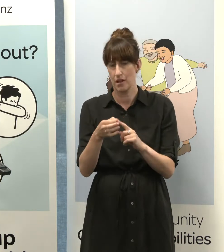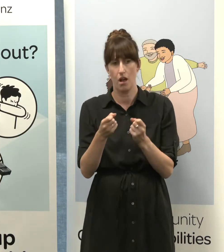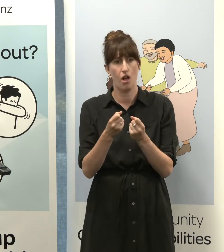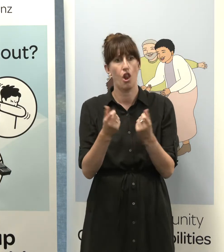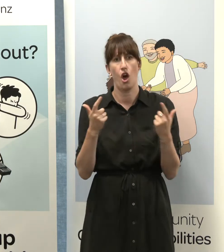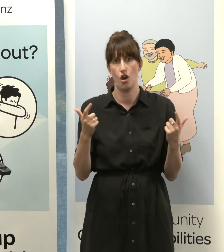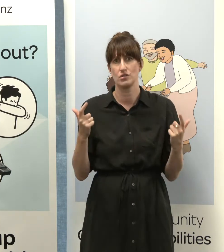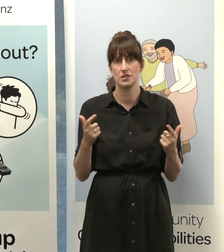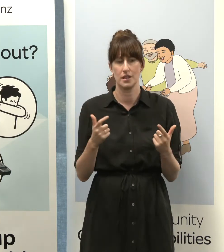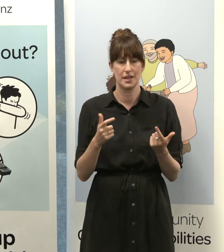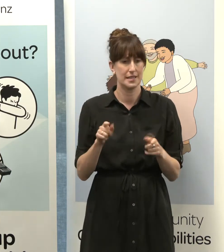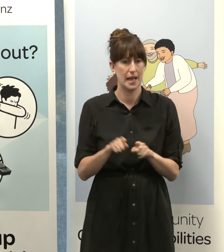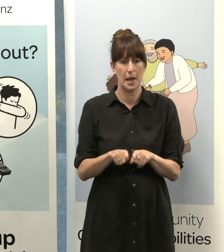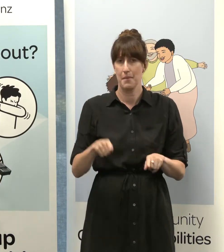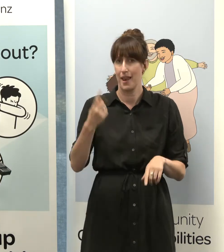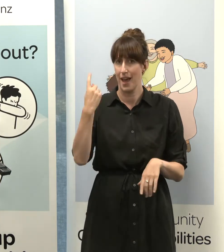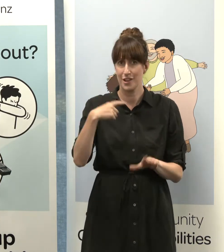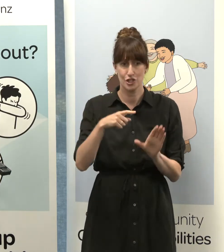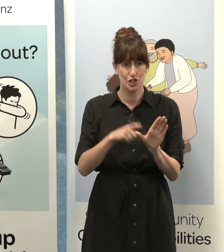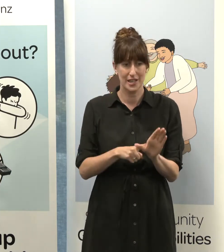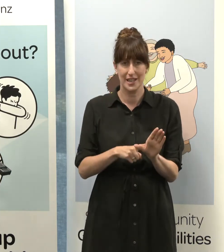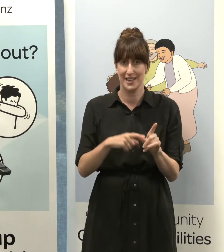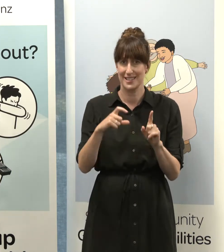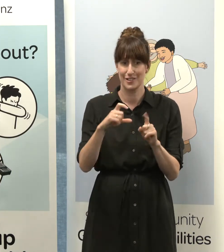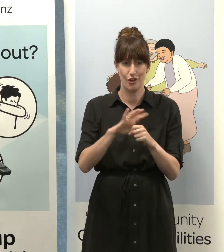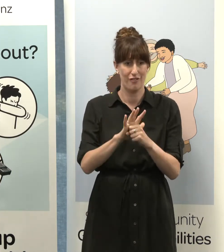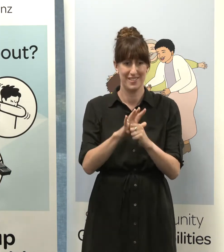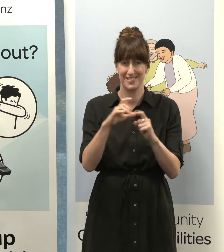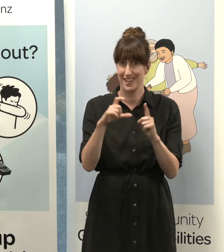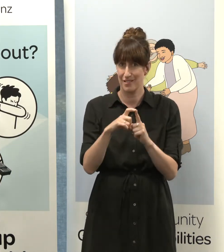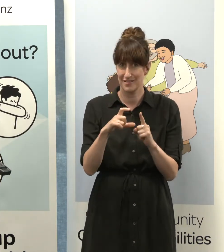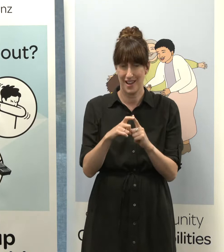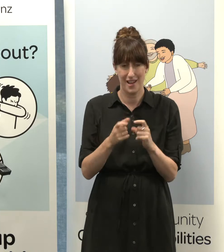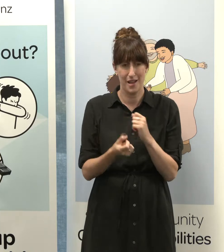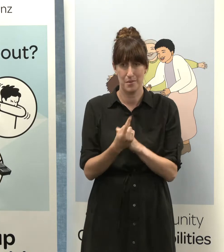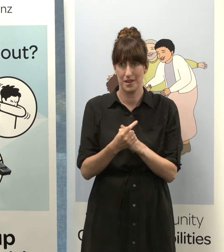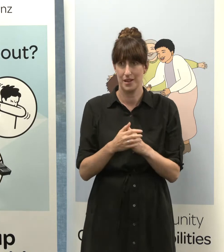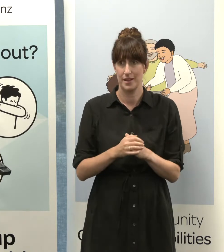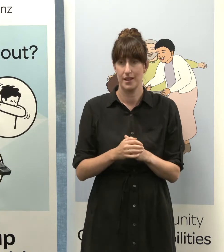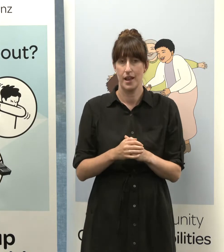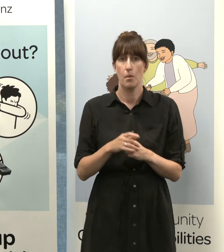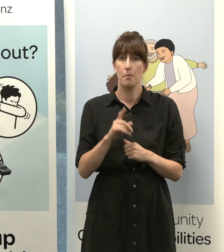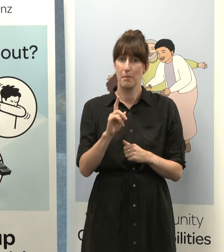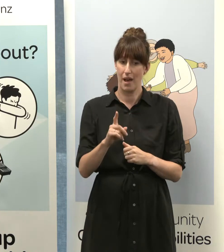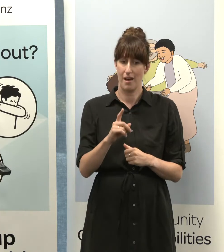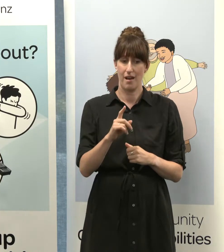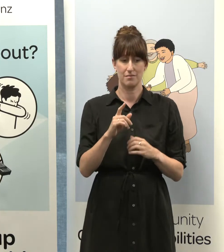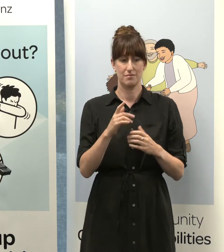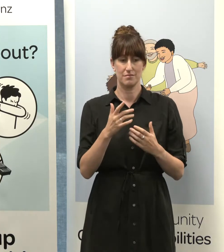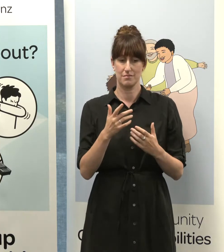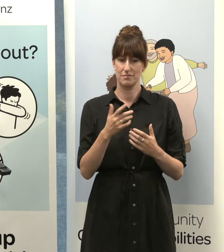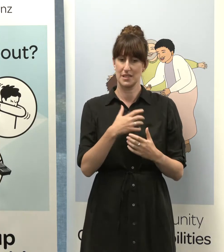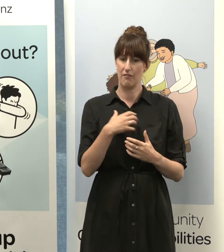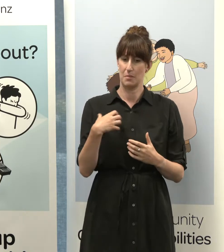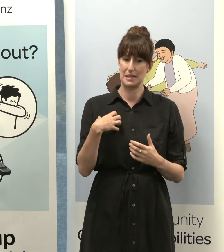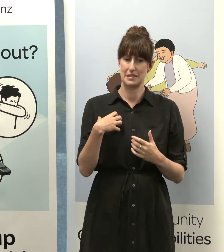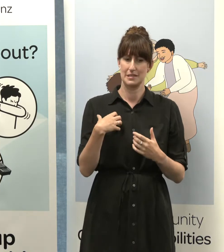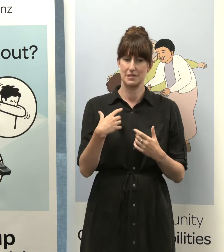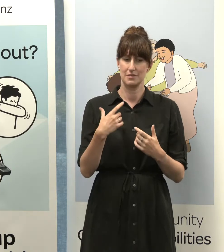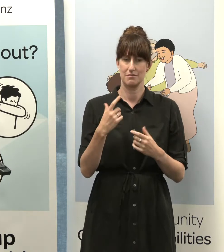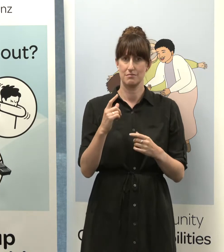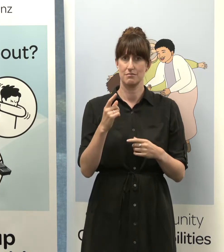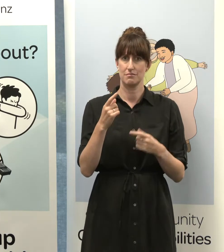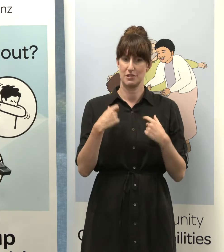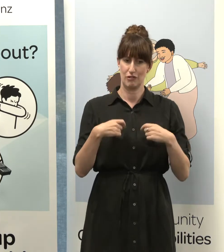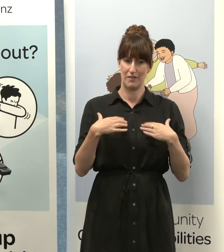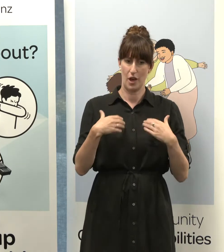saw last year in Delta when this was happening, and officials gave us assurances that steps would be taken to protect Māori